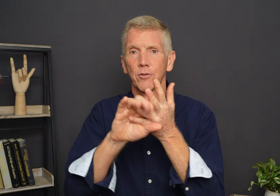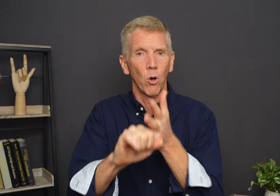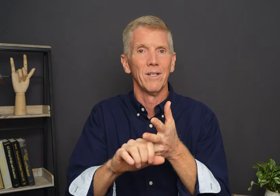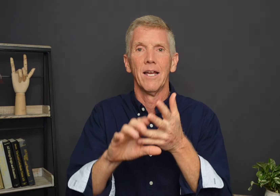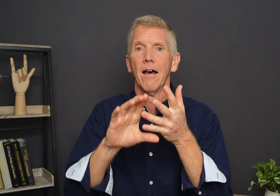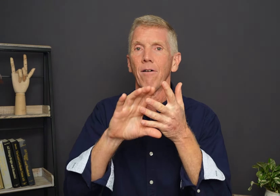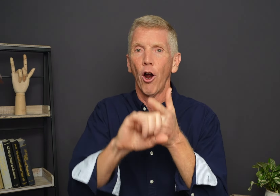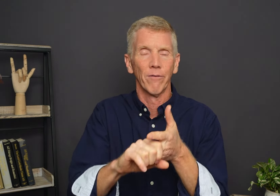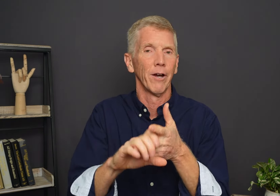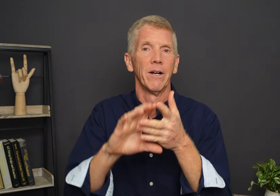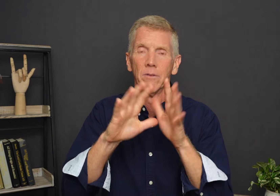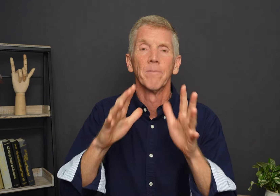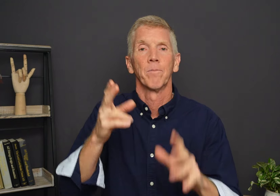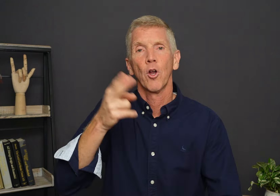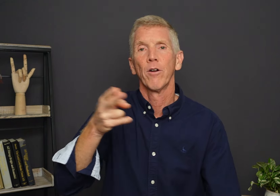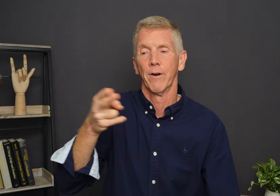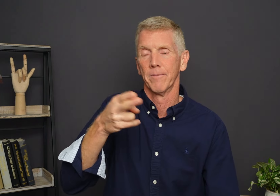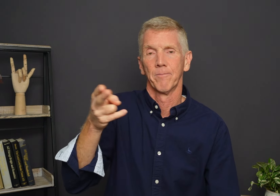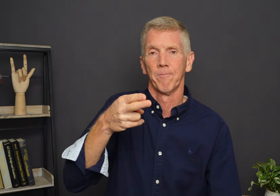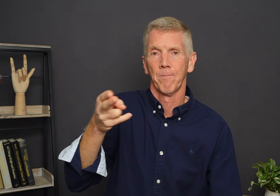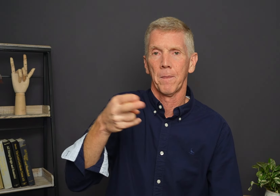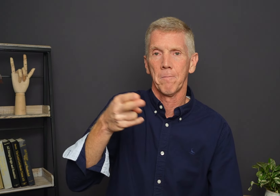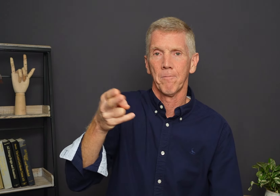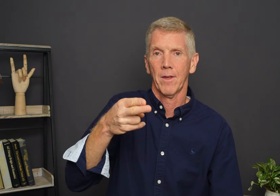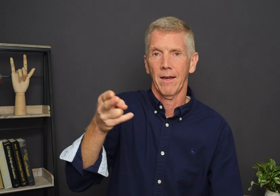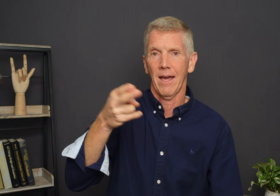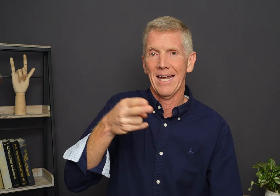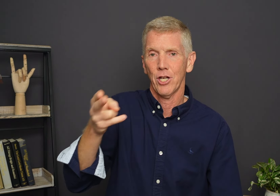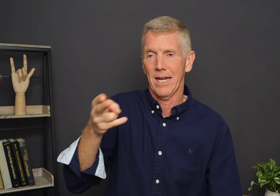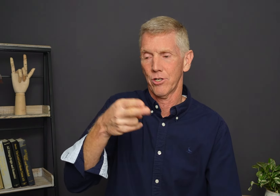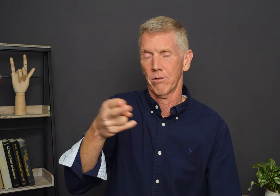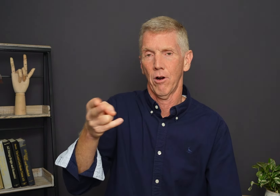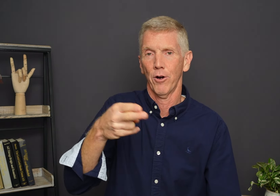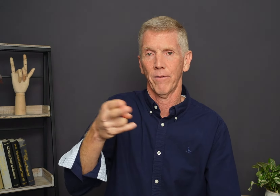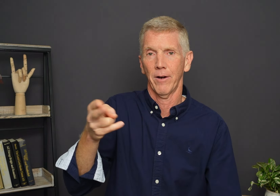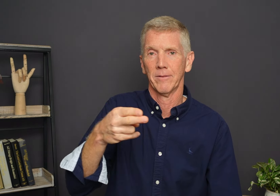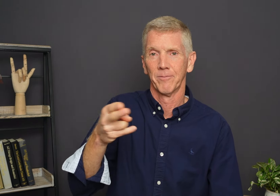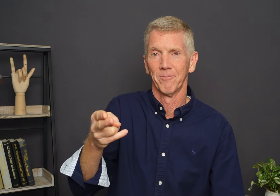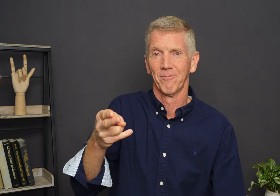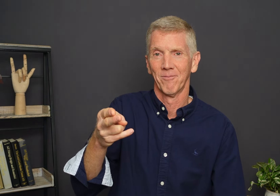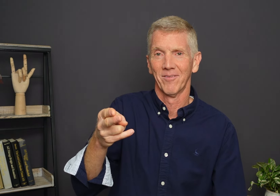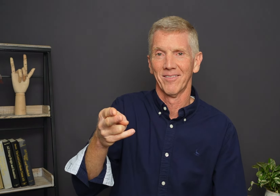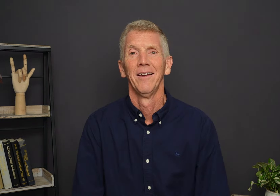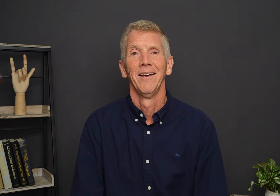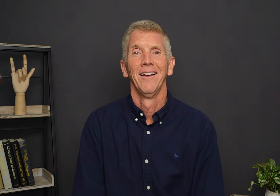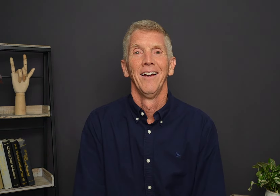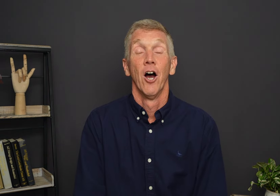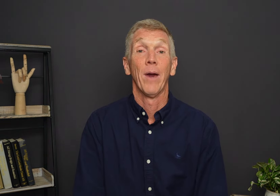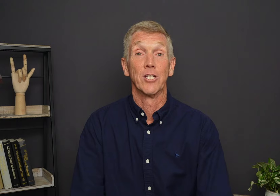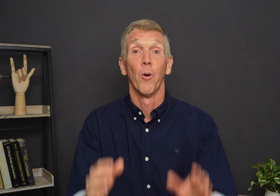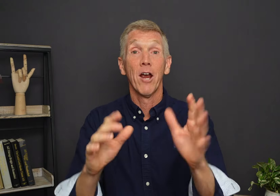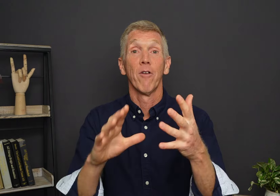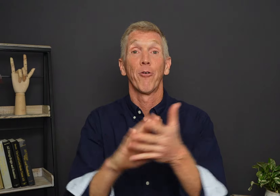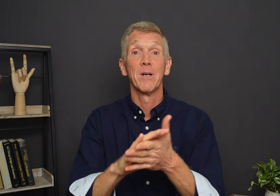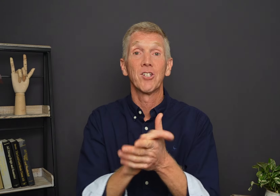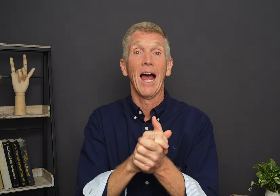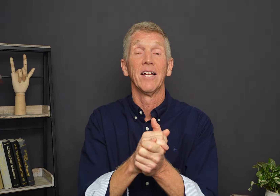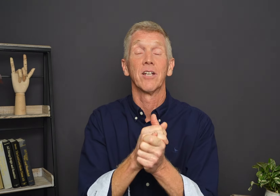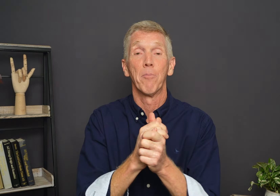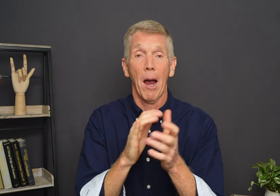totally deaf, hard of hearing, hard of hearing. Okay, HH, hard of hearing. Okay, so here are the 3 signs I promised at